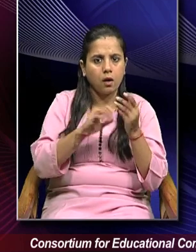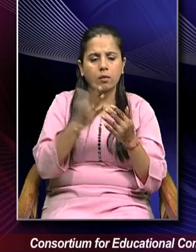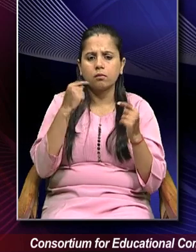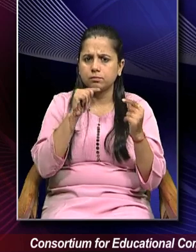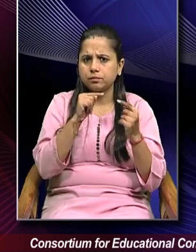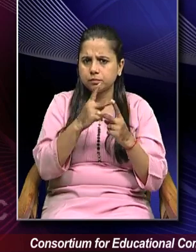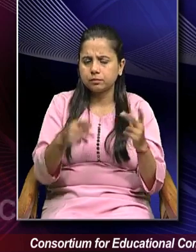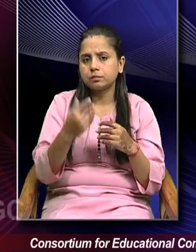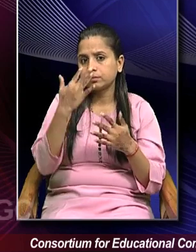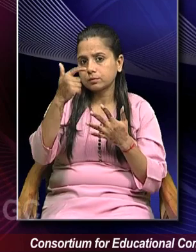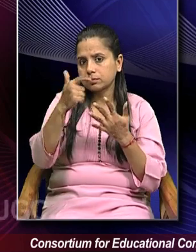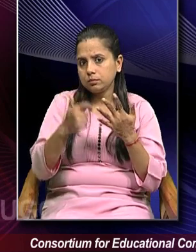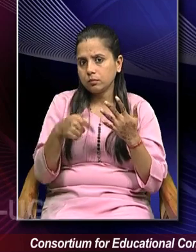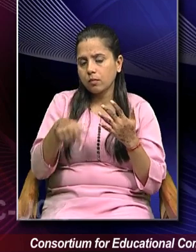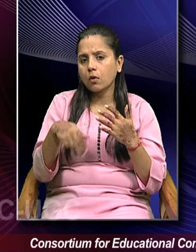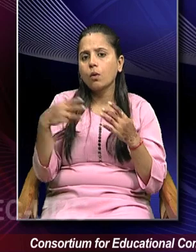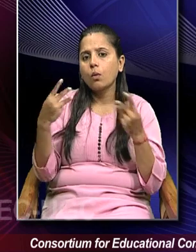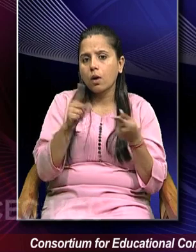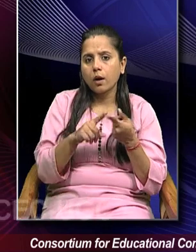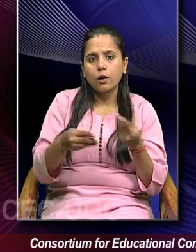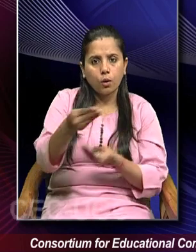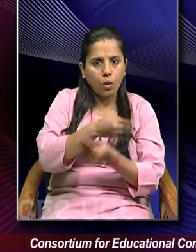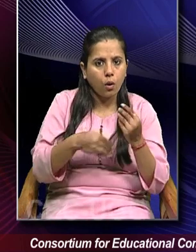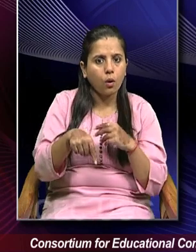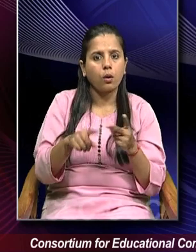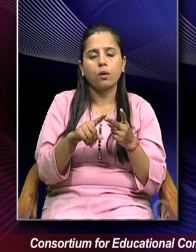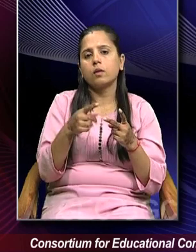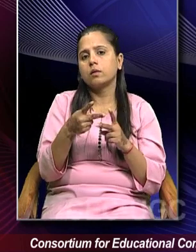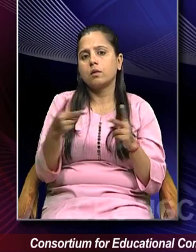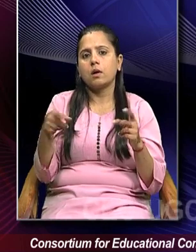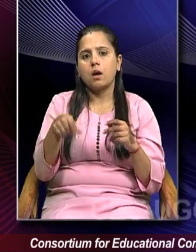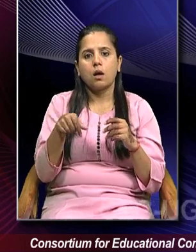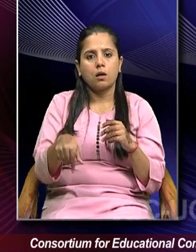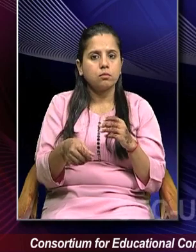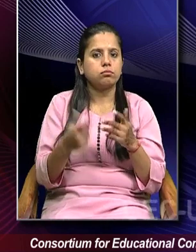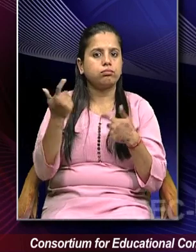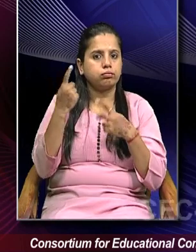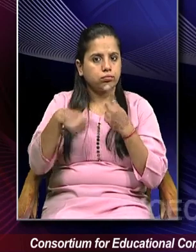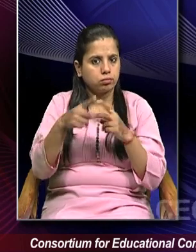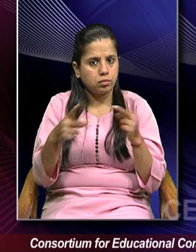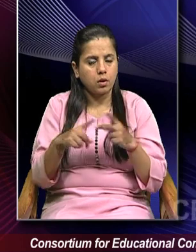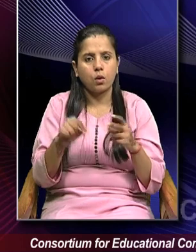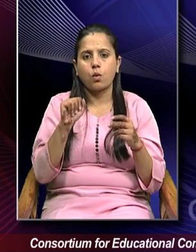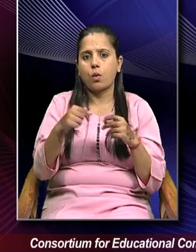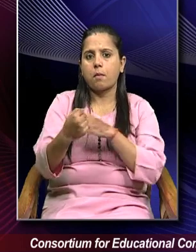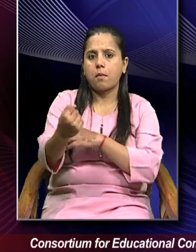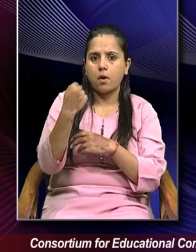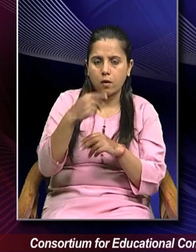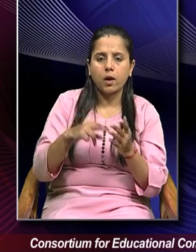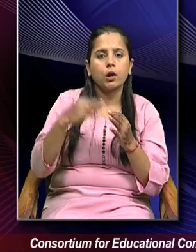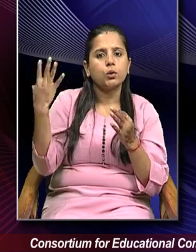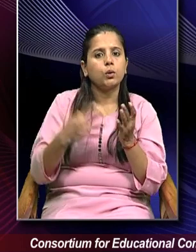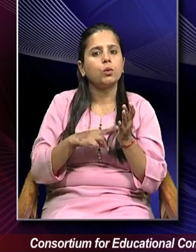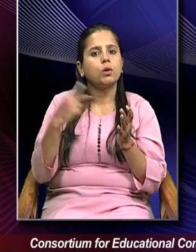5 fundamental causes of the war: economic imperialism being one, growing militarism of European powers, new